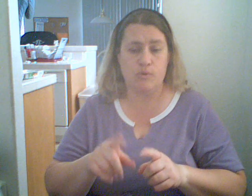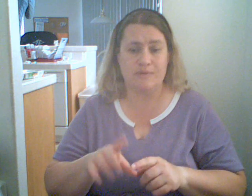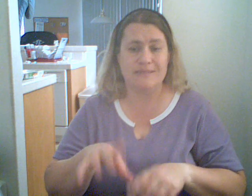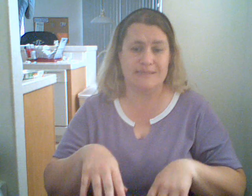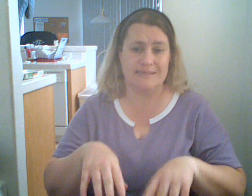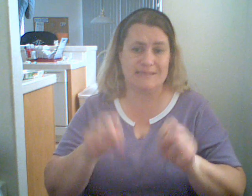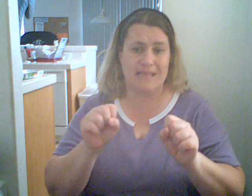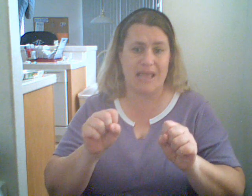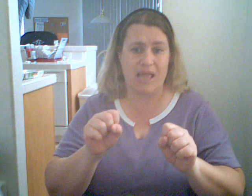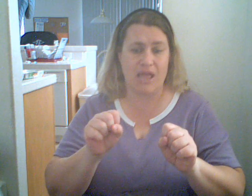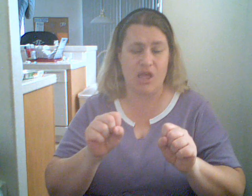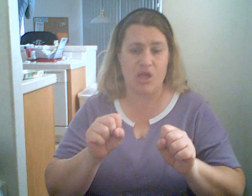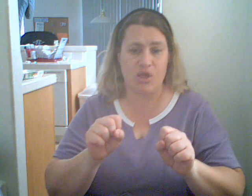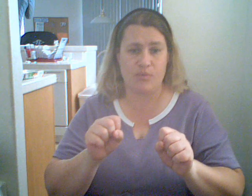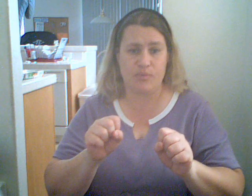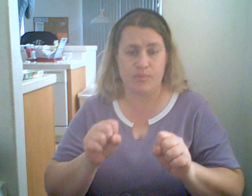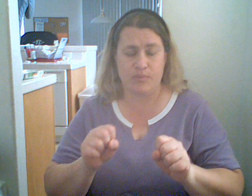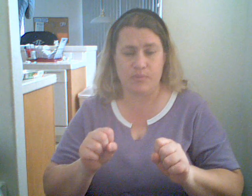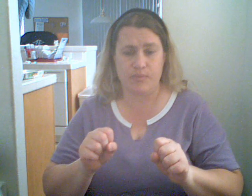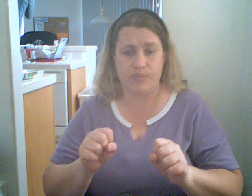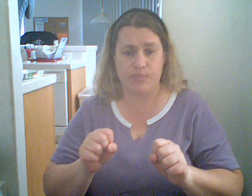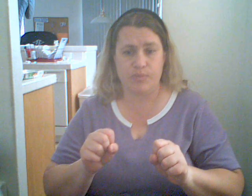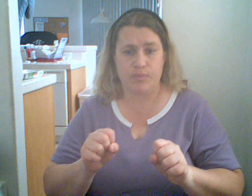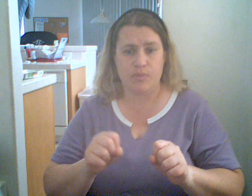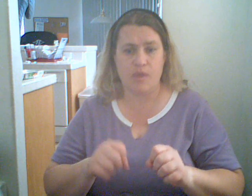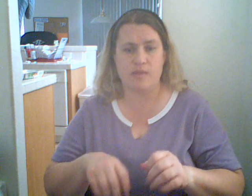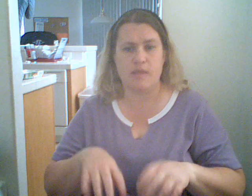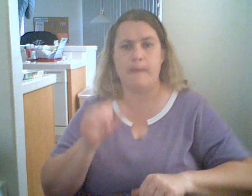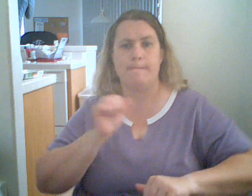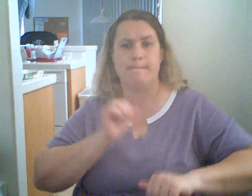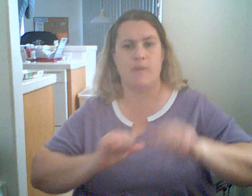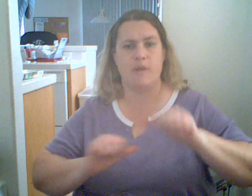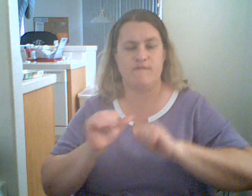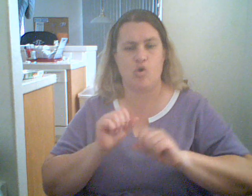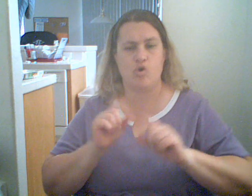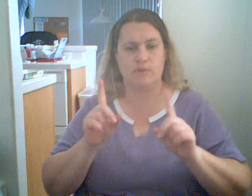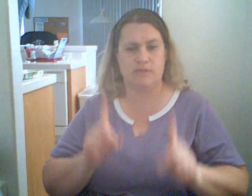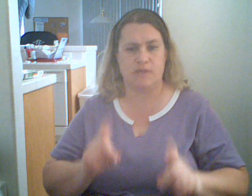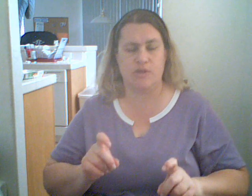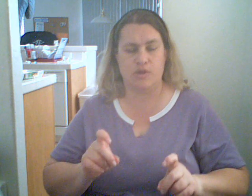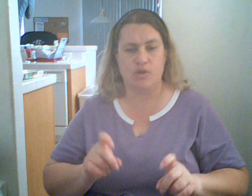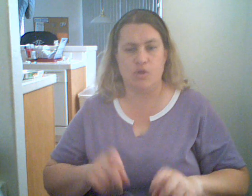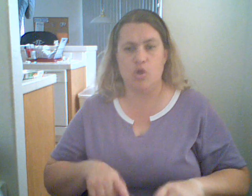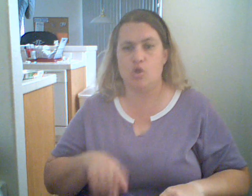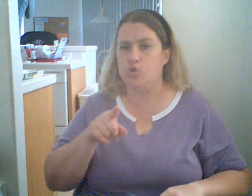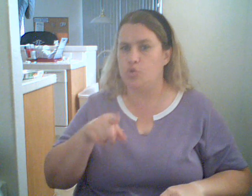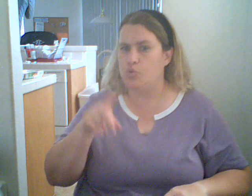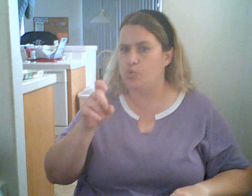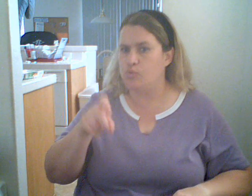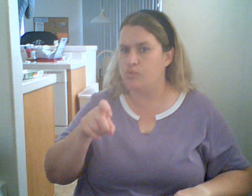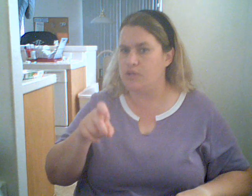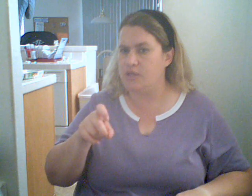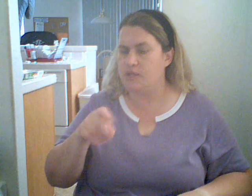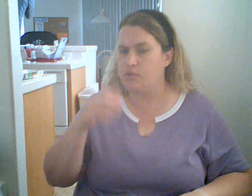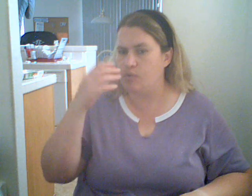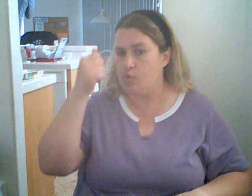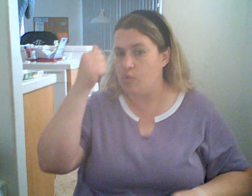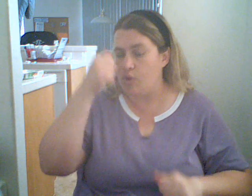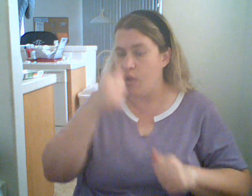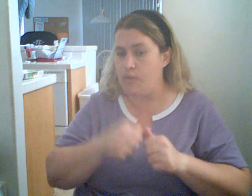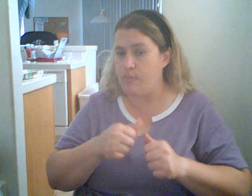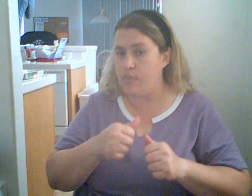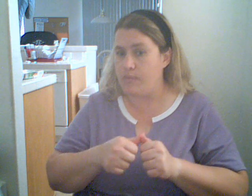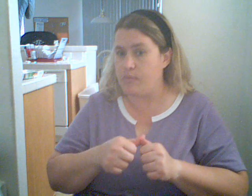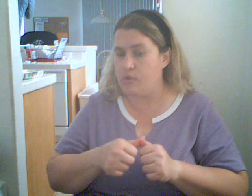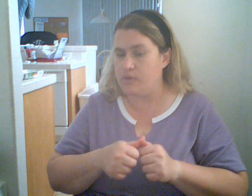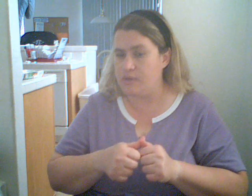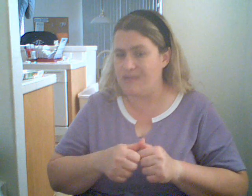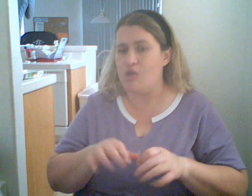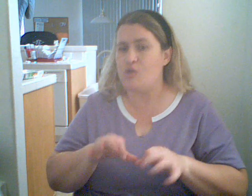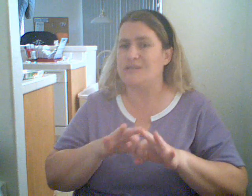you do need to make sure you remember that there is a degree requirement starting in July